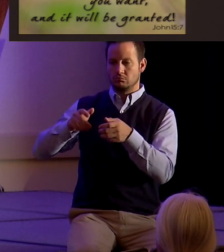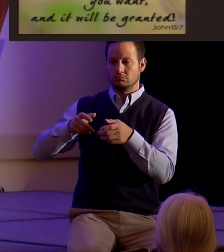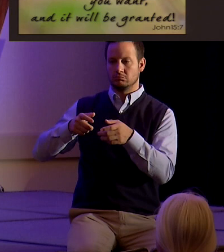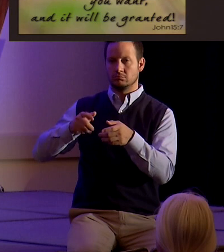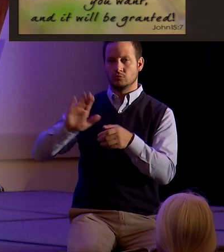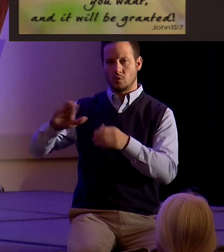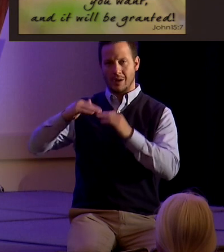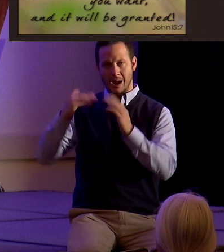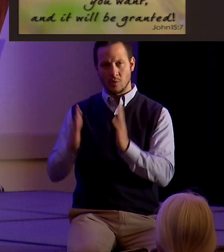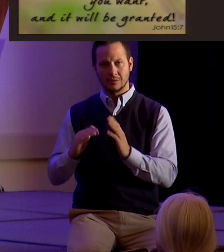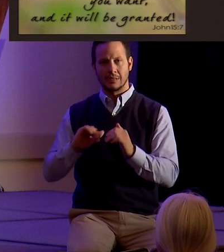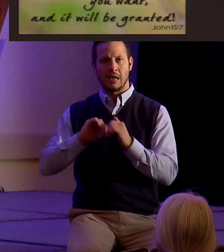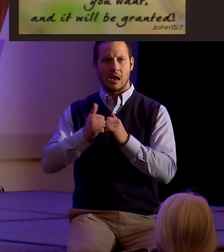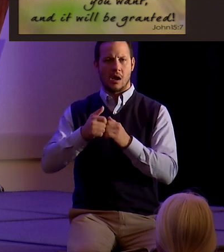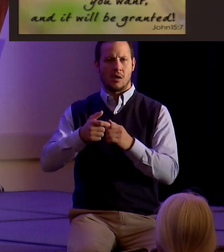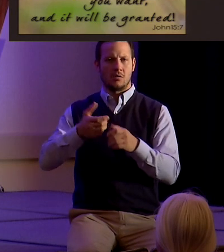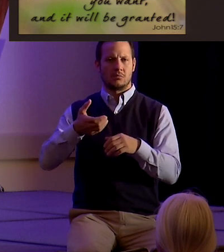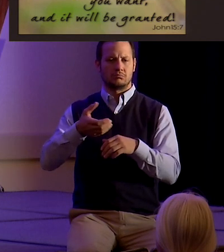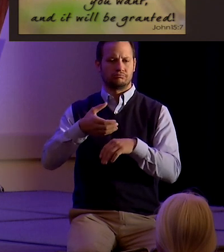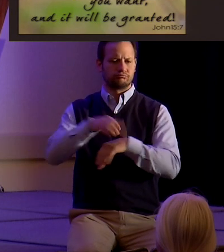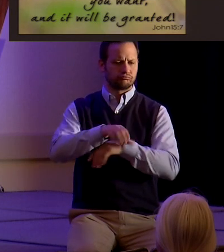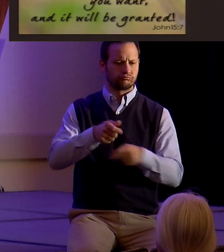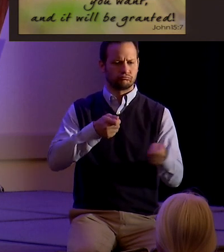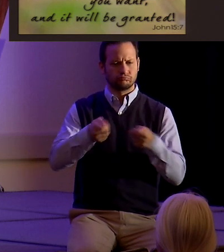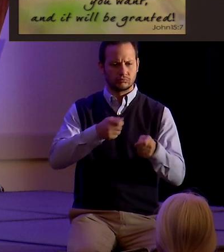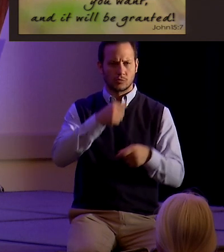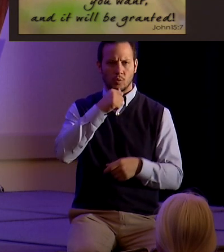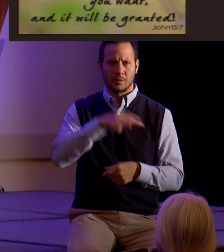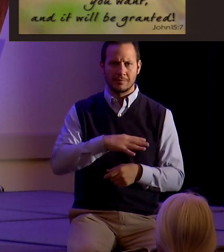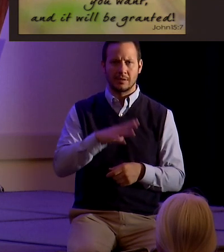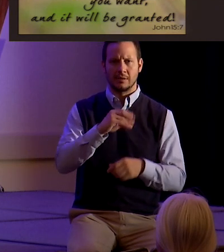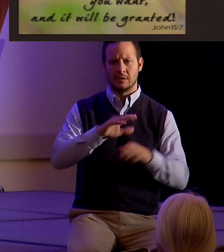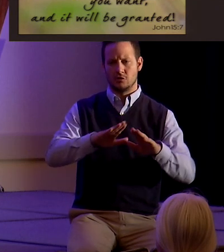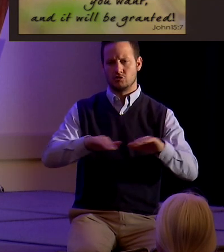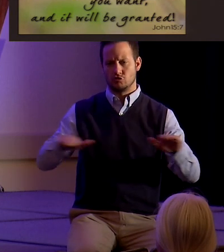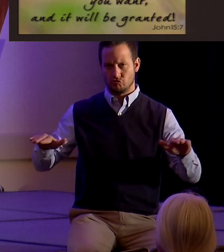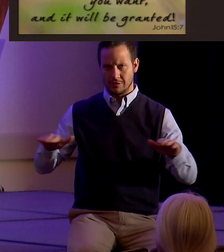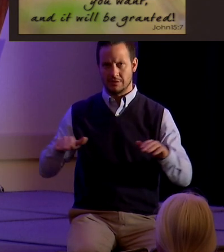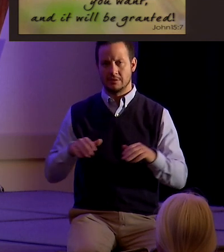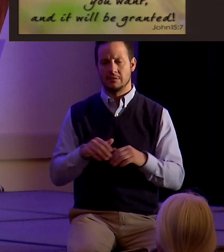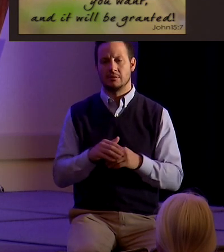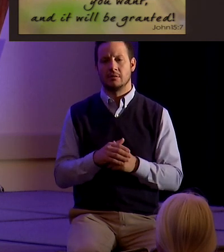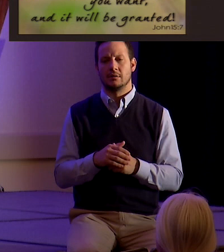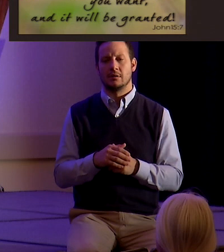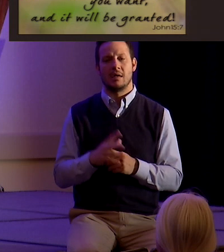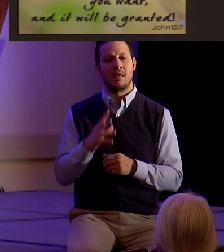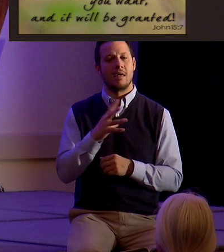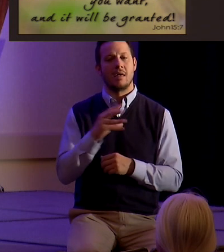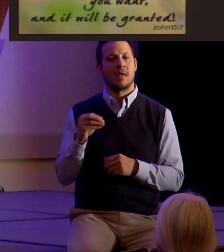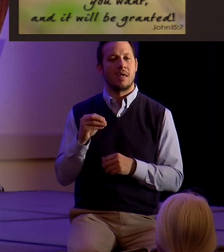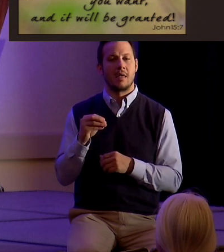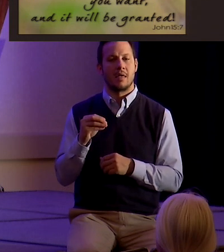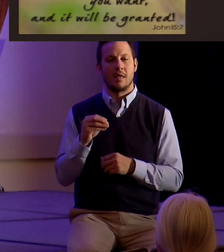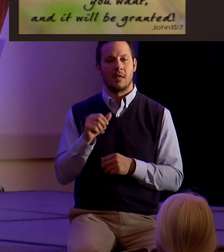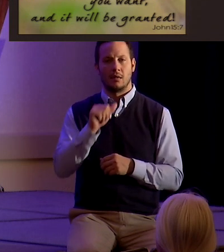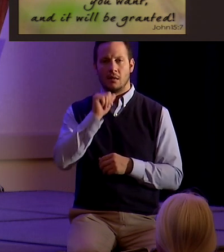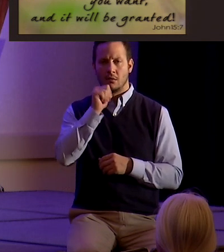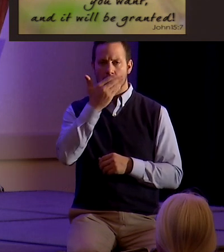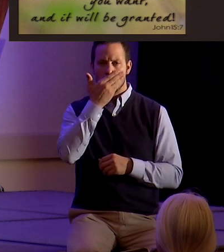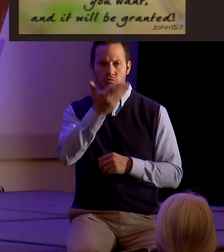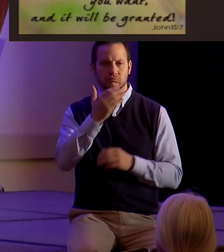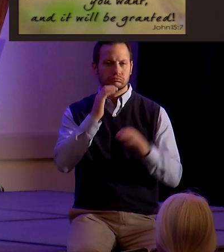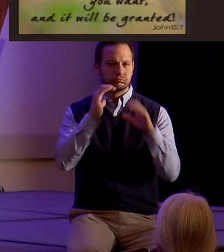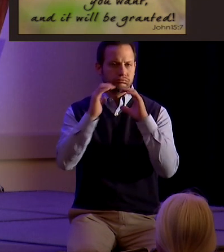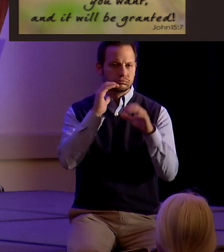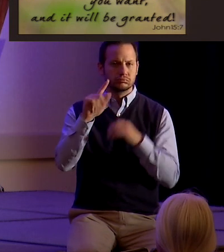how to domineer the women in their lives and how to domineer their children, and they don't have healthy communication tools